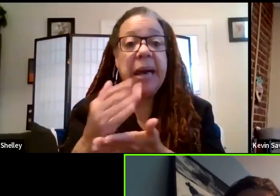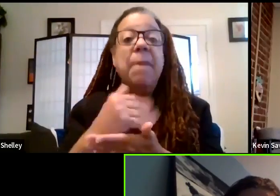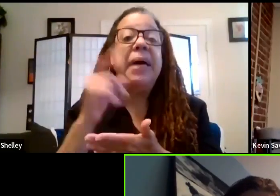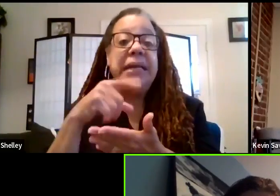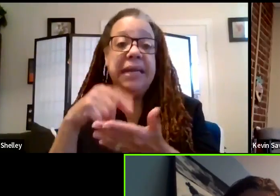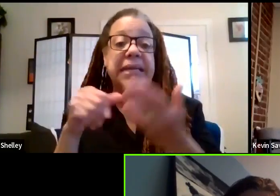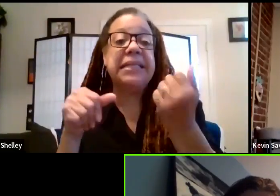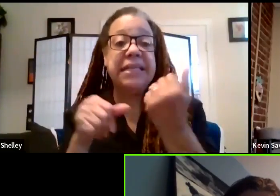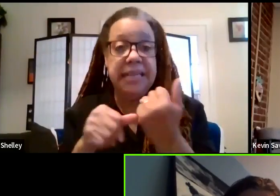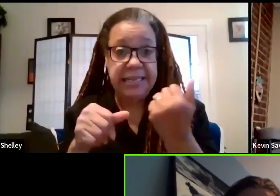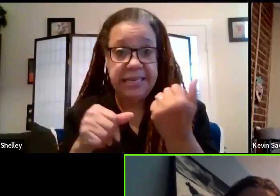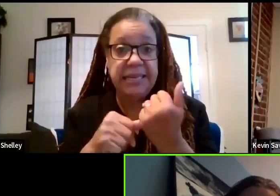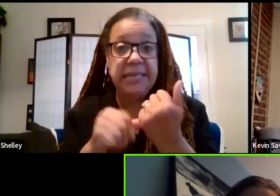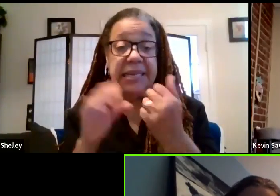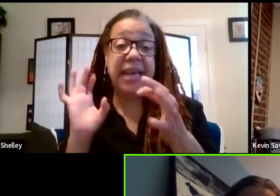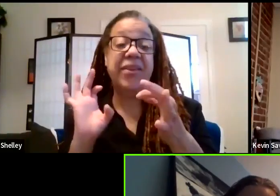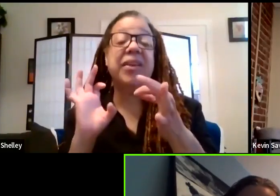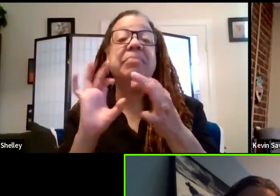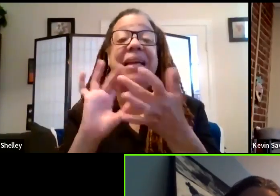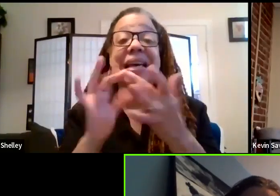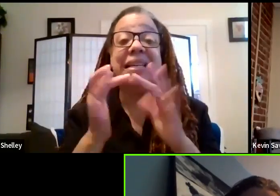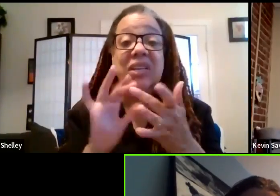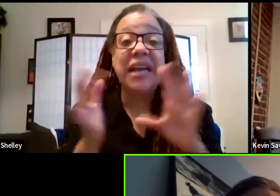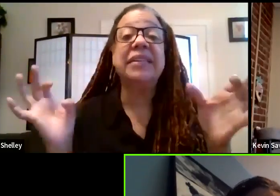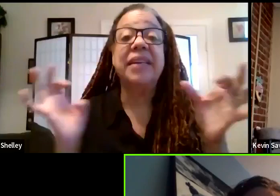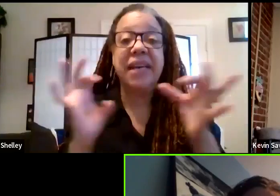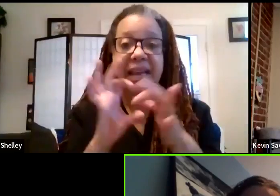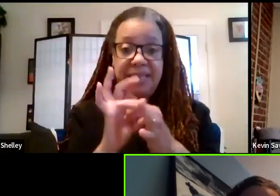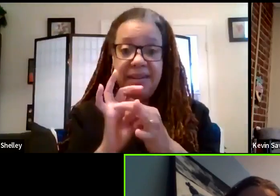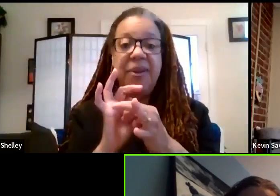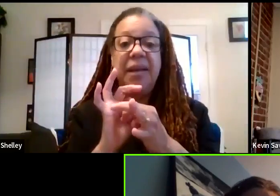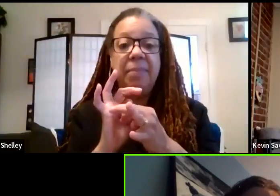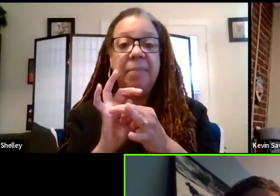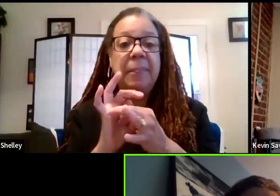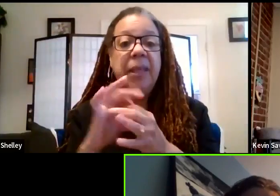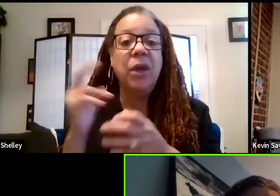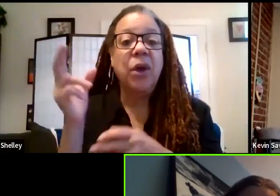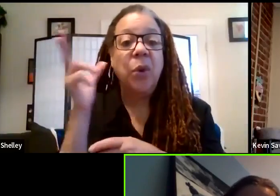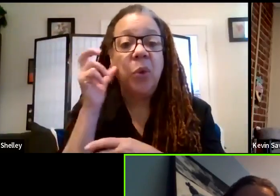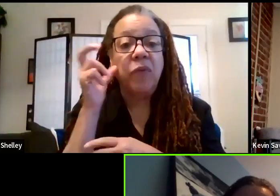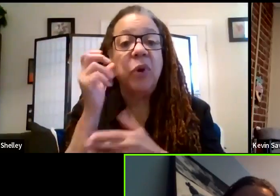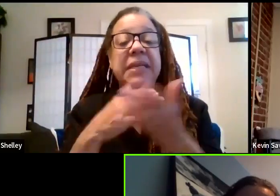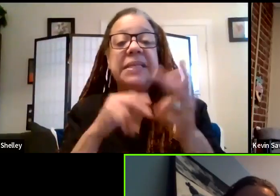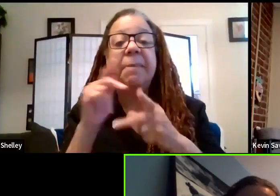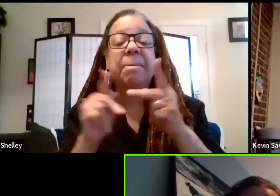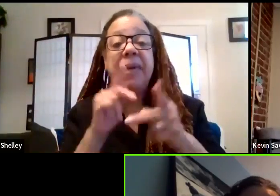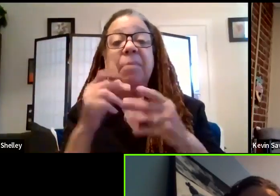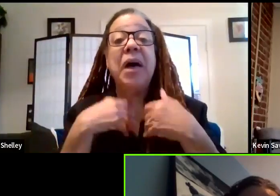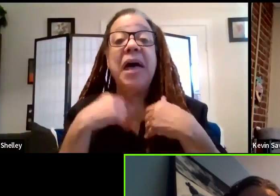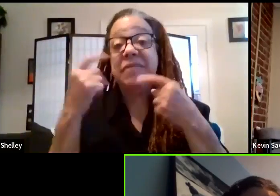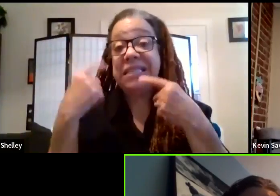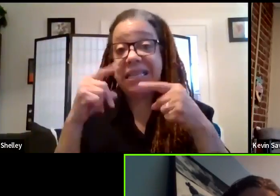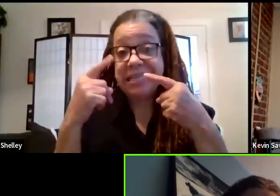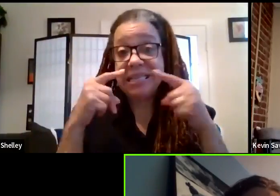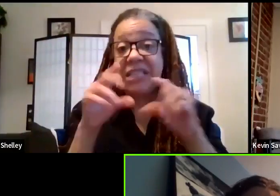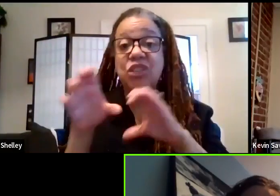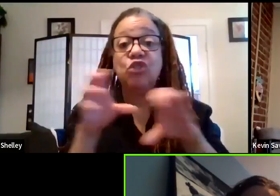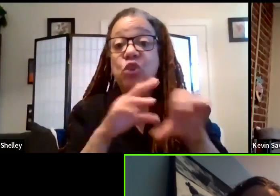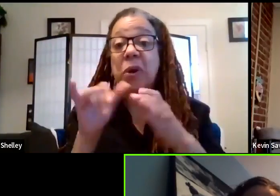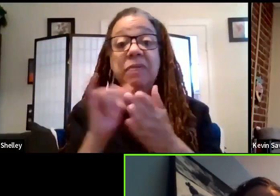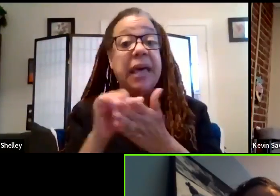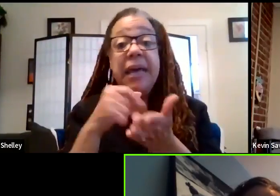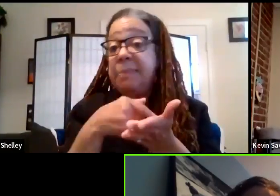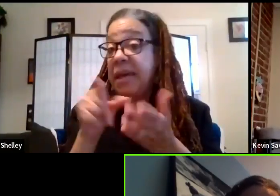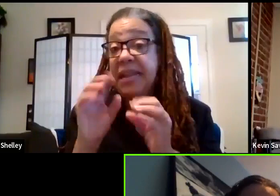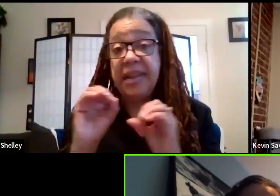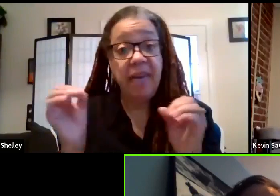getting internet connectivity. And we have heard that some people have had success in doing that and either have not had to pay anything